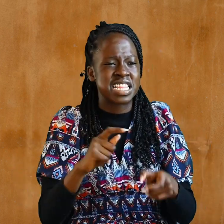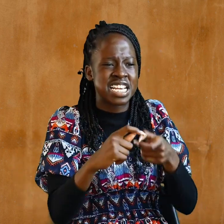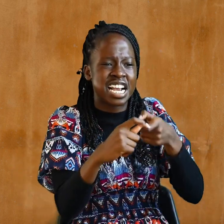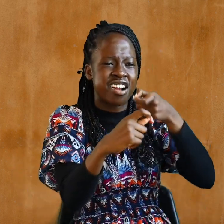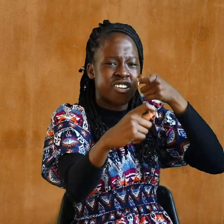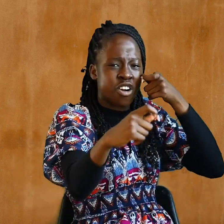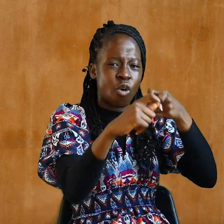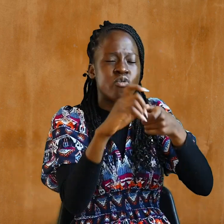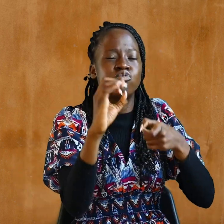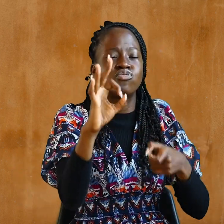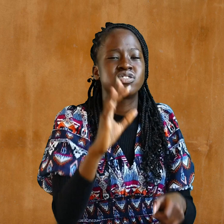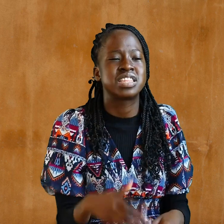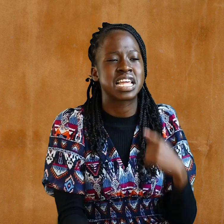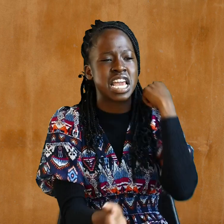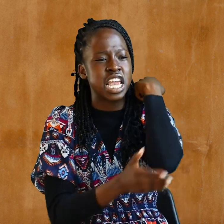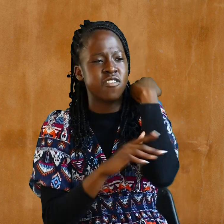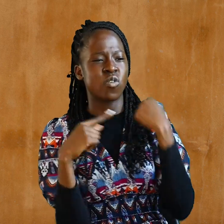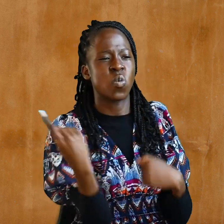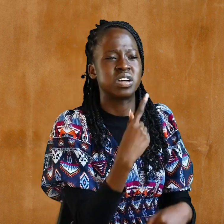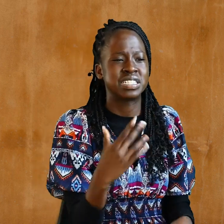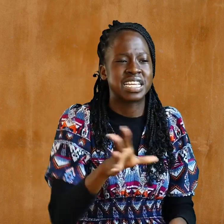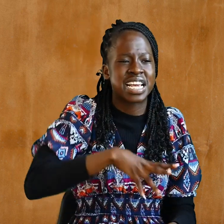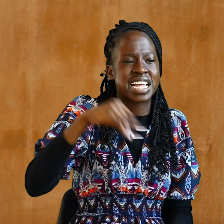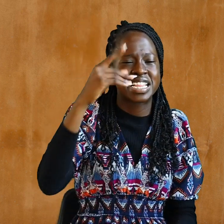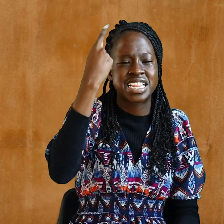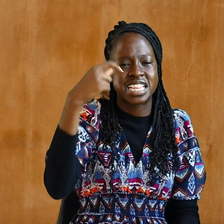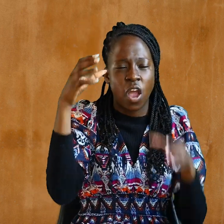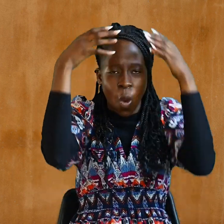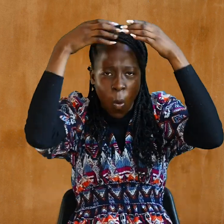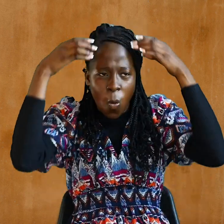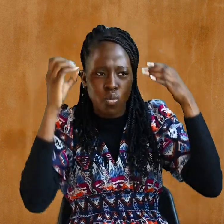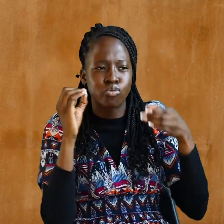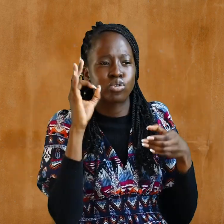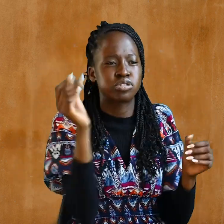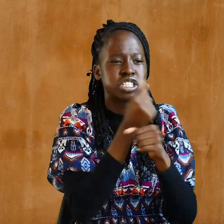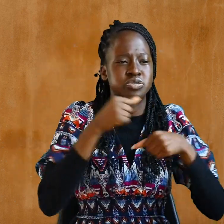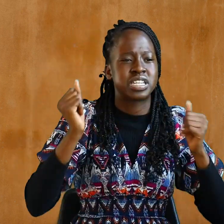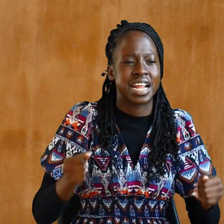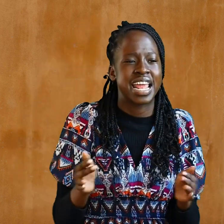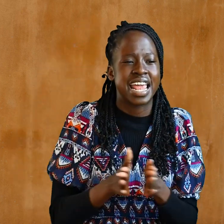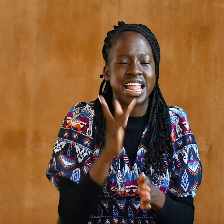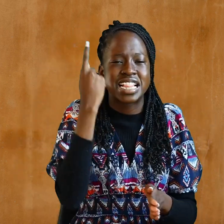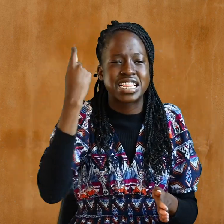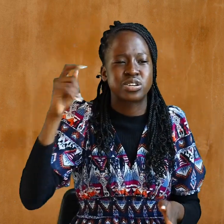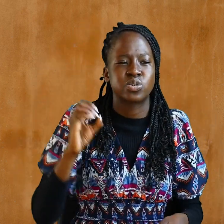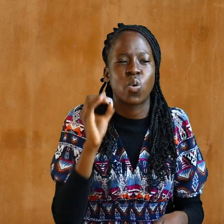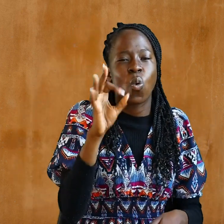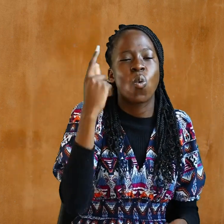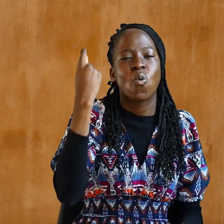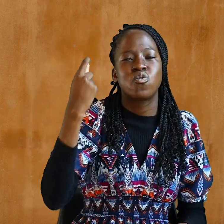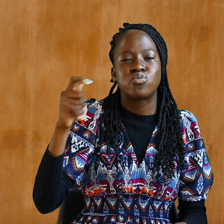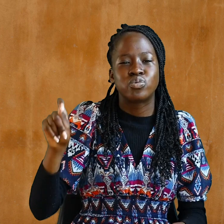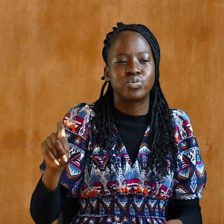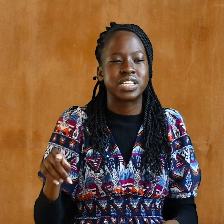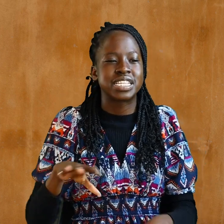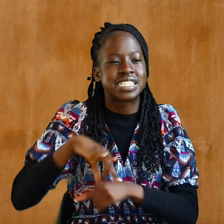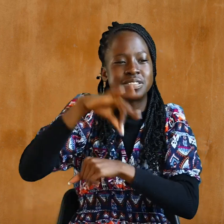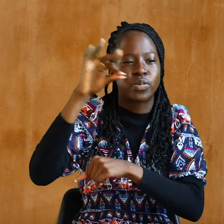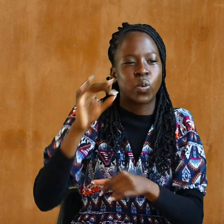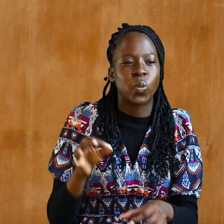the helmet of salvation and the sword of the Spirit, which is the Word of God.